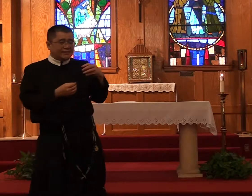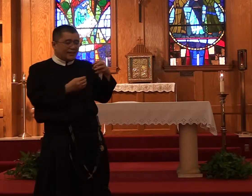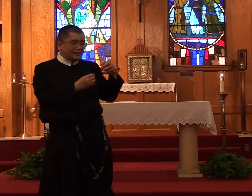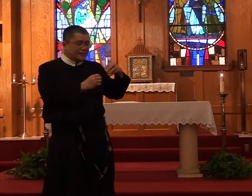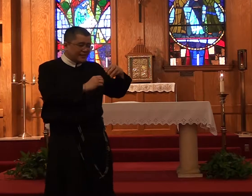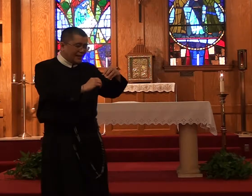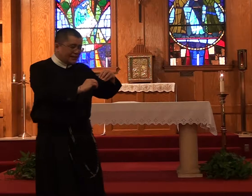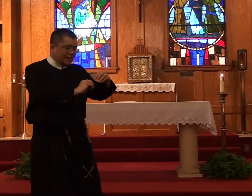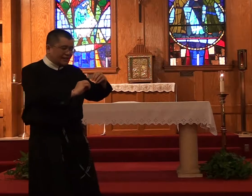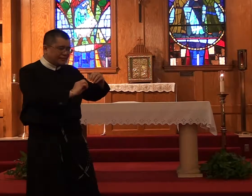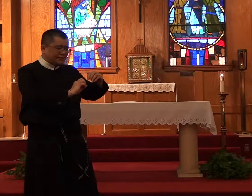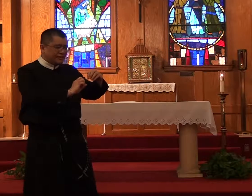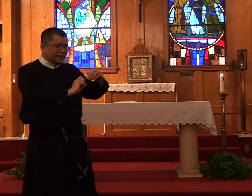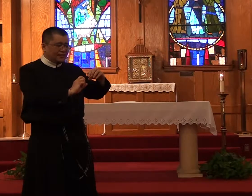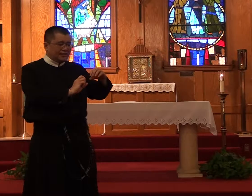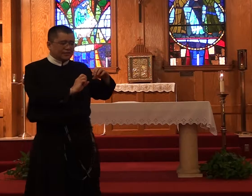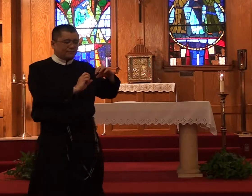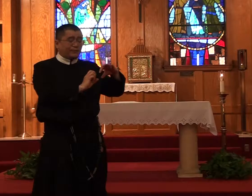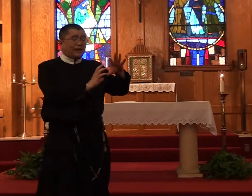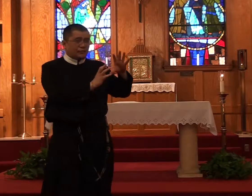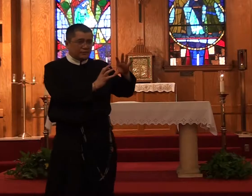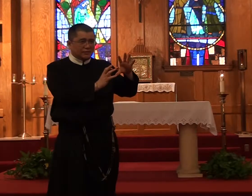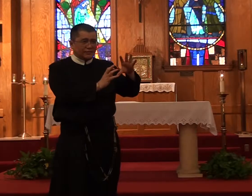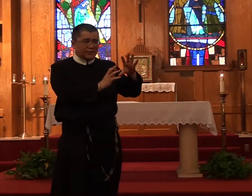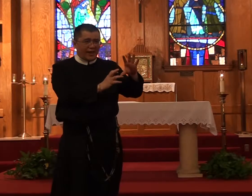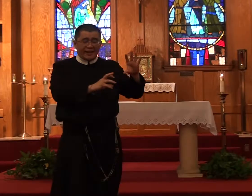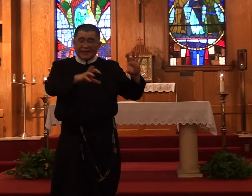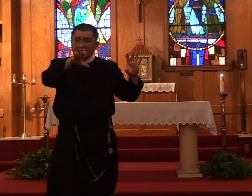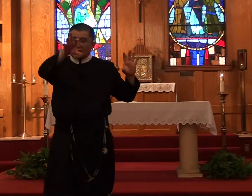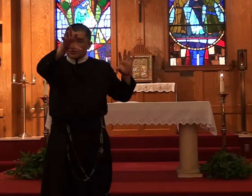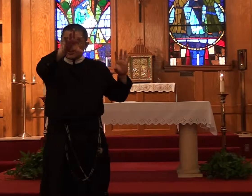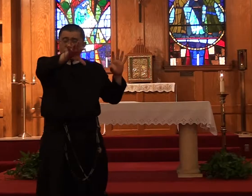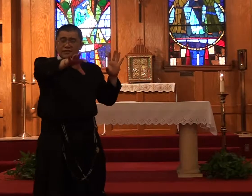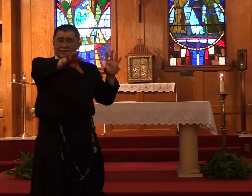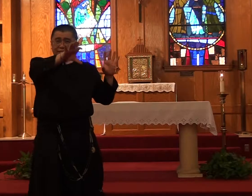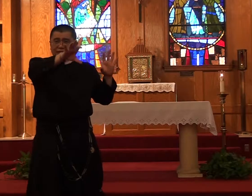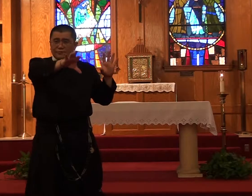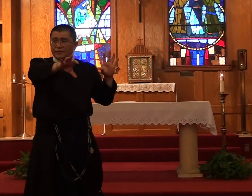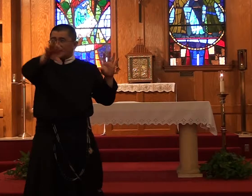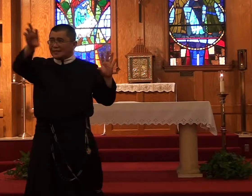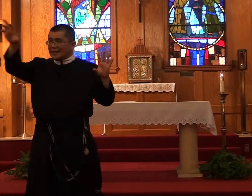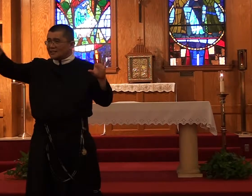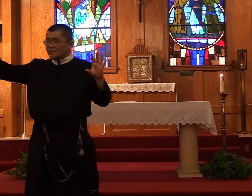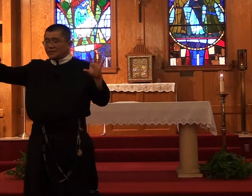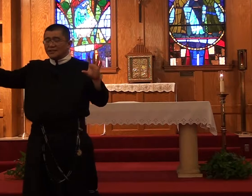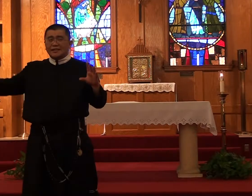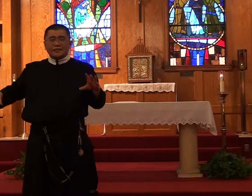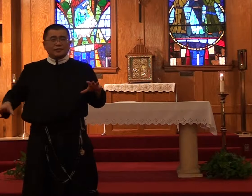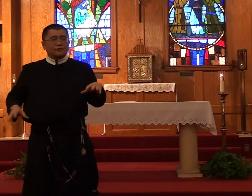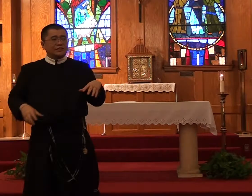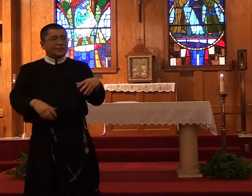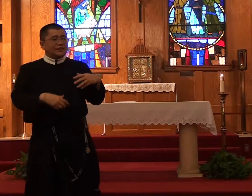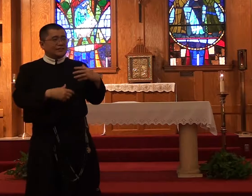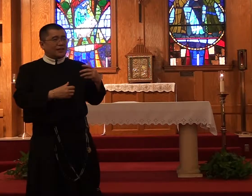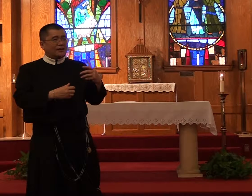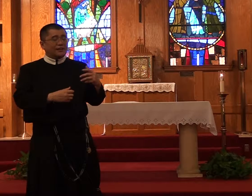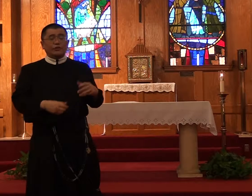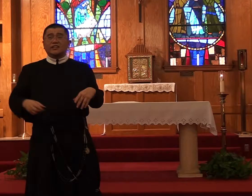say this kind of spell and I can control this Spirit and that Spirit, so we speak in tongue and we